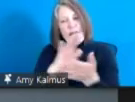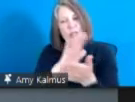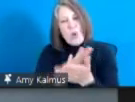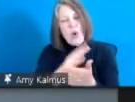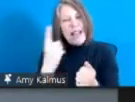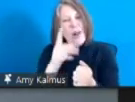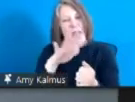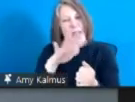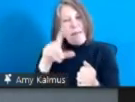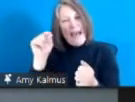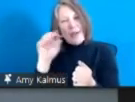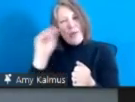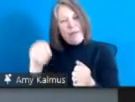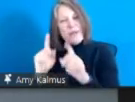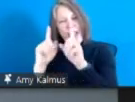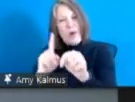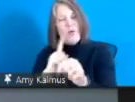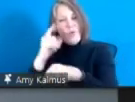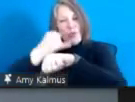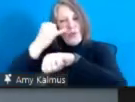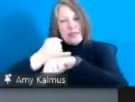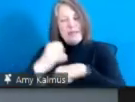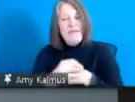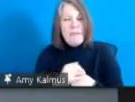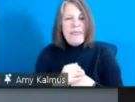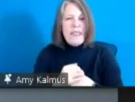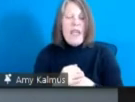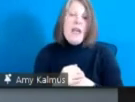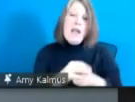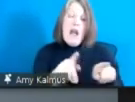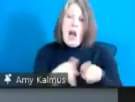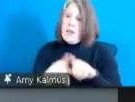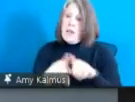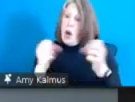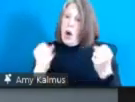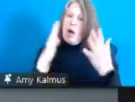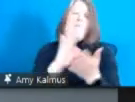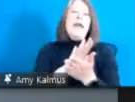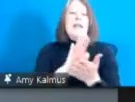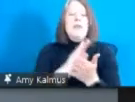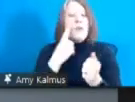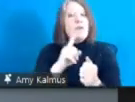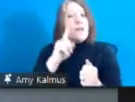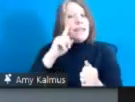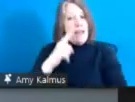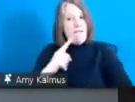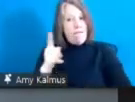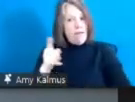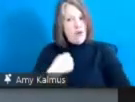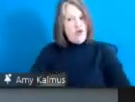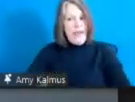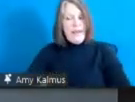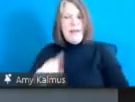about 20% attend schools for the deaf. Also, many schools for the deaf in China are actually